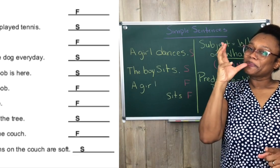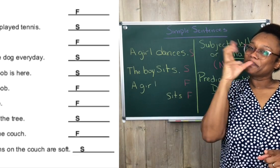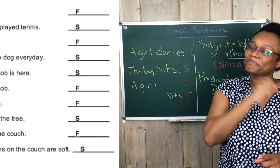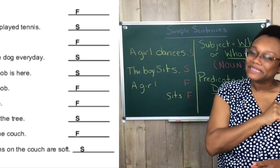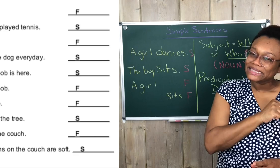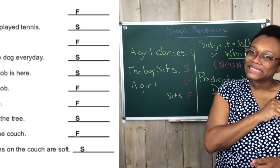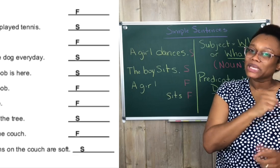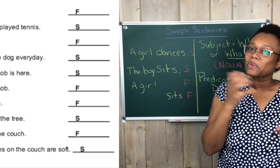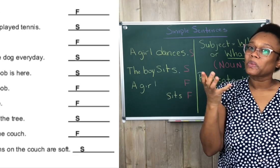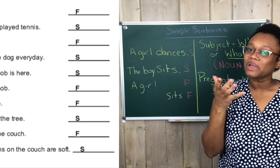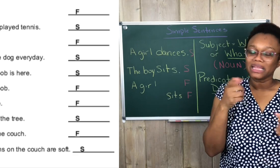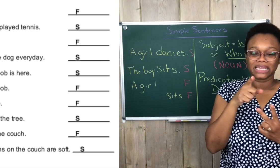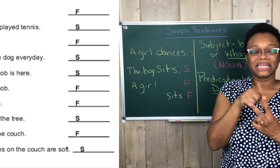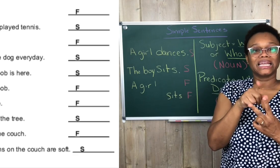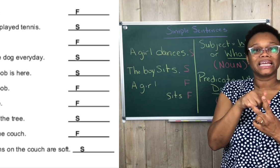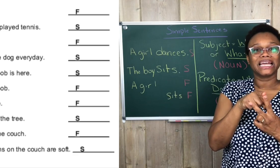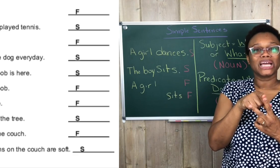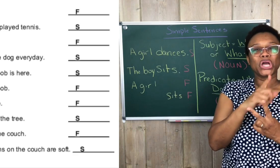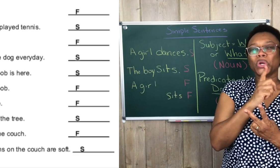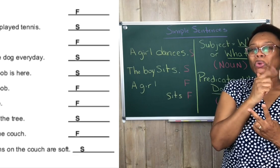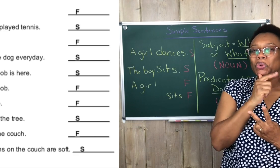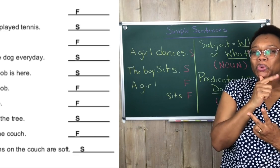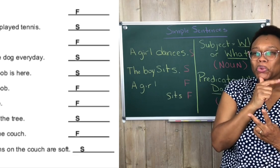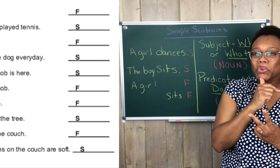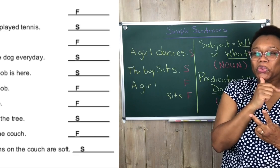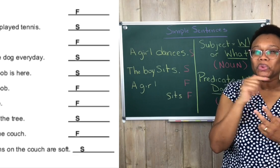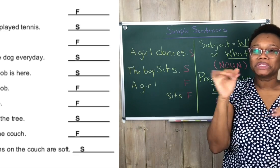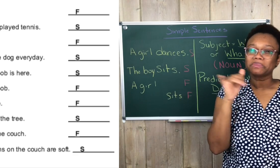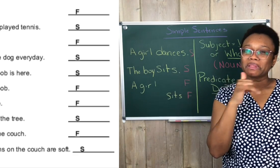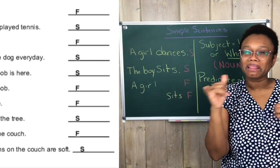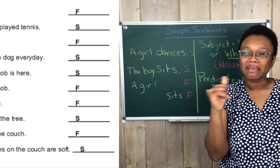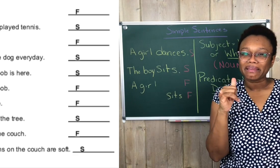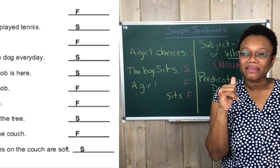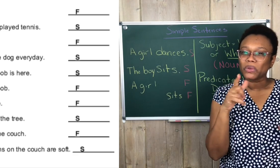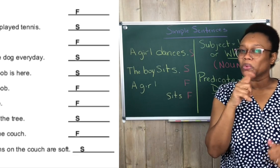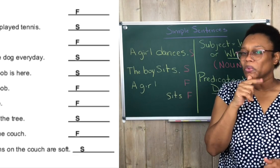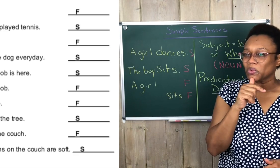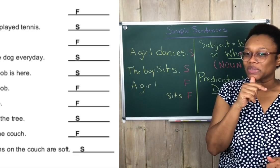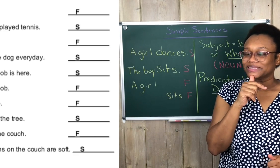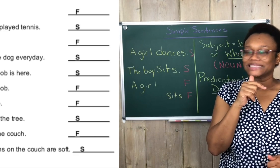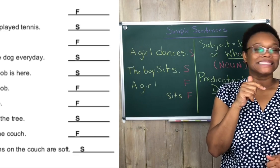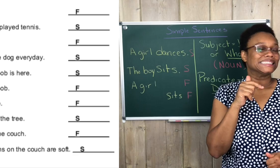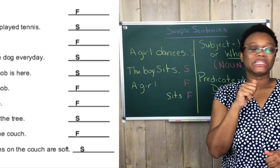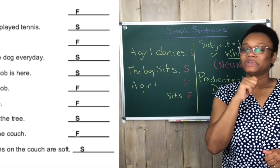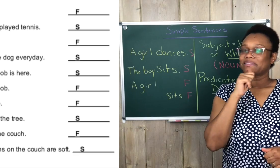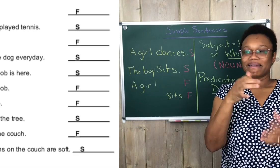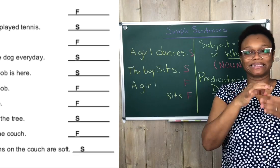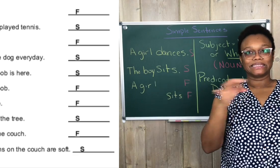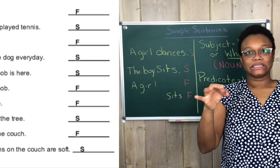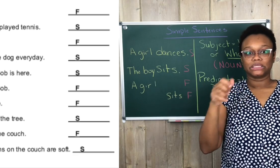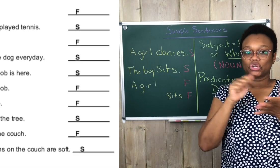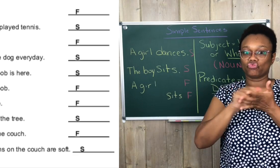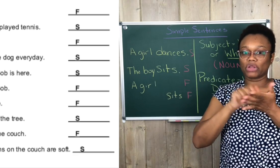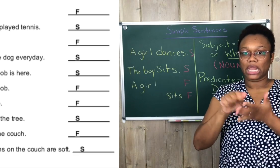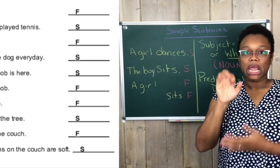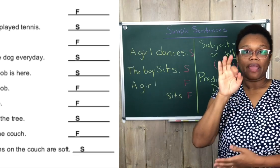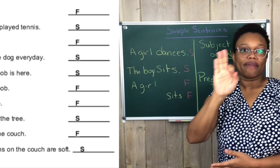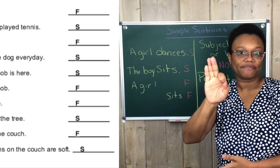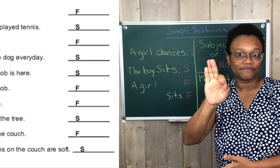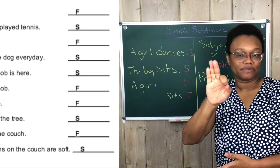But it's missing the subject, the who. Who is playing? So it's not a sentence,